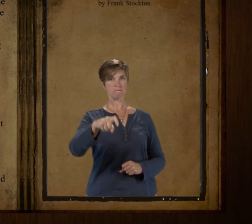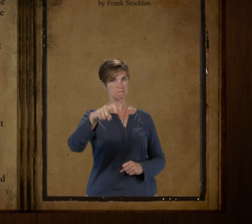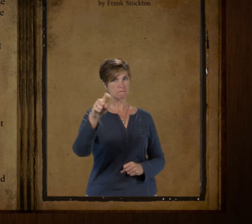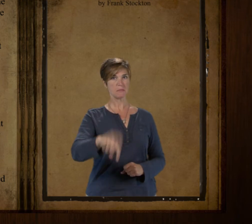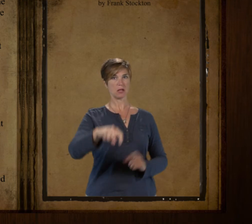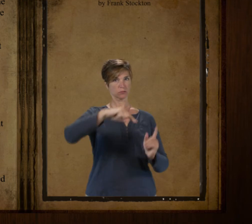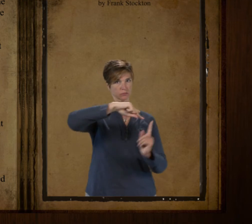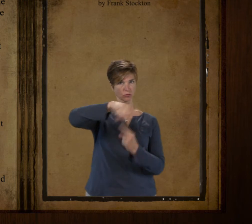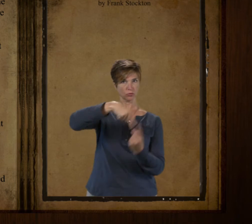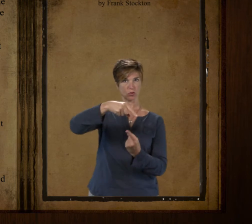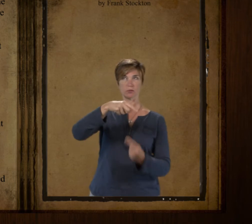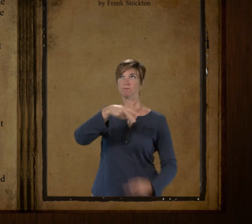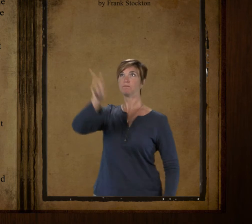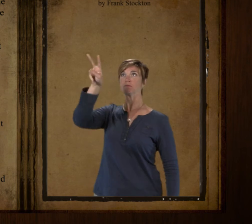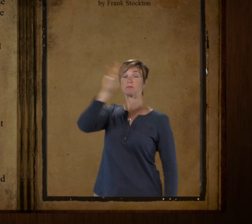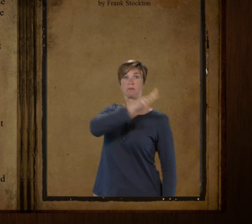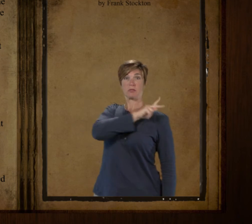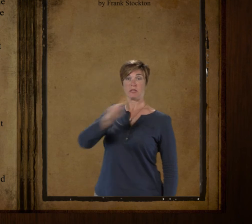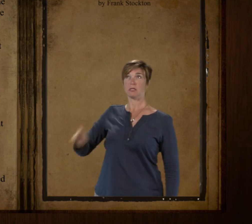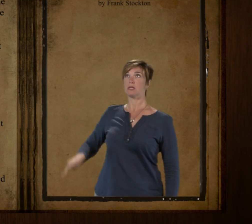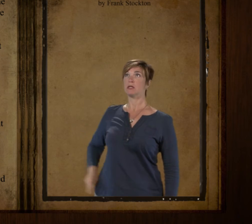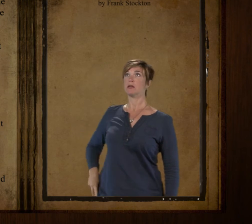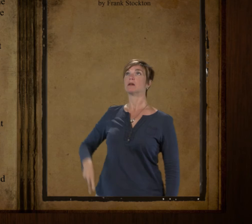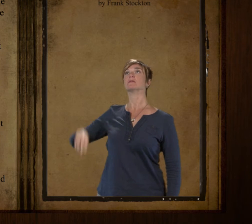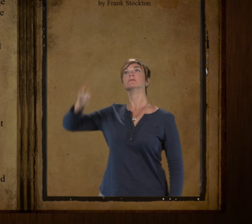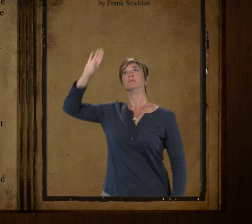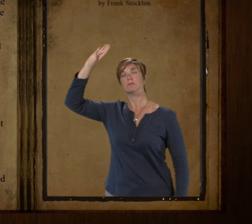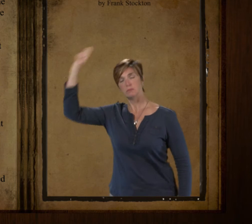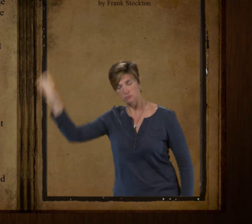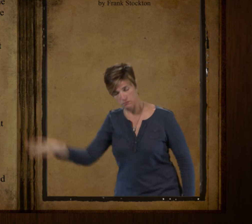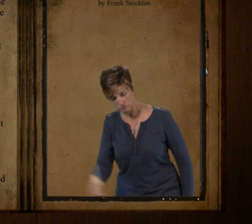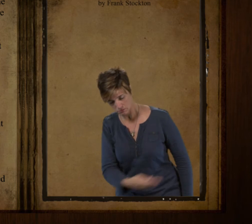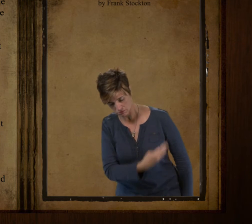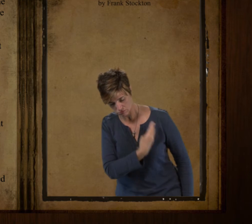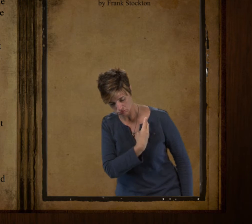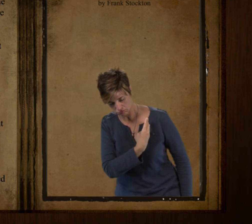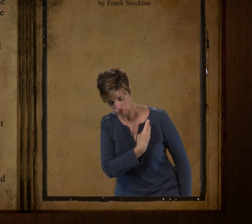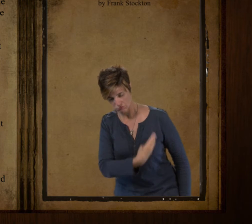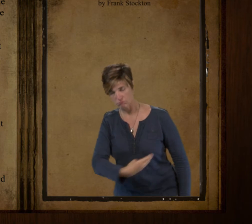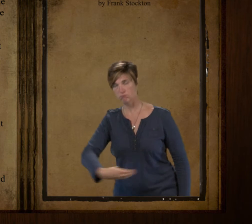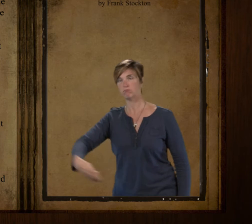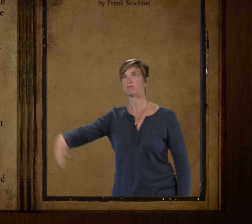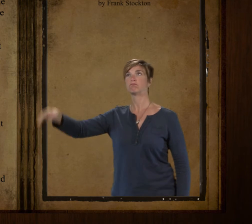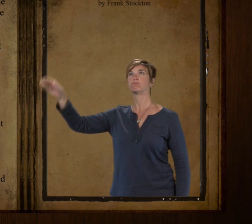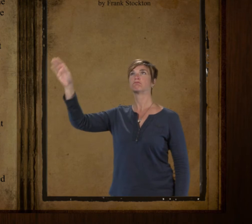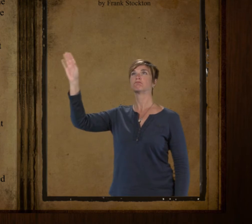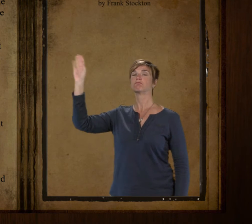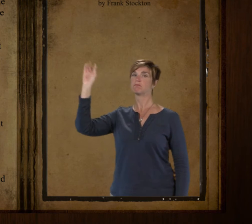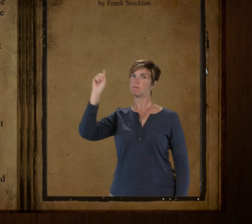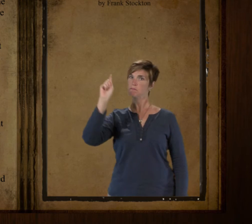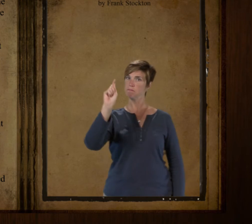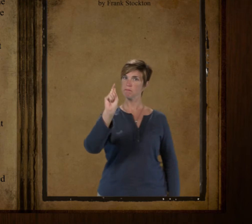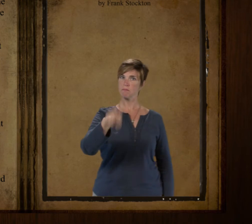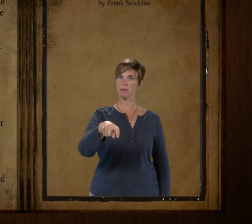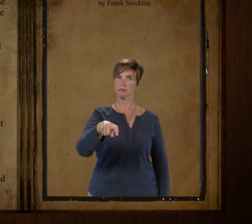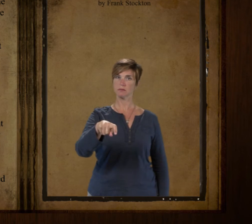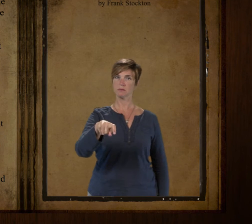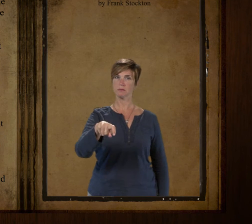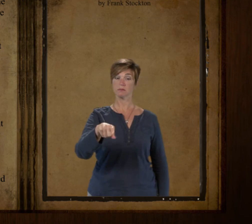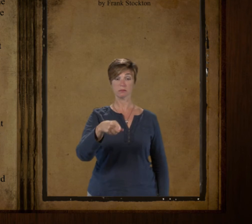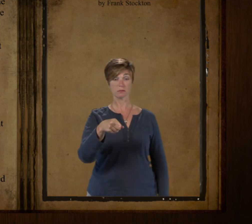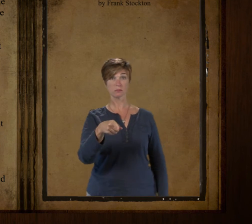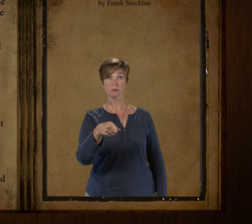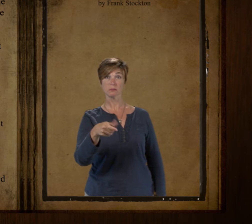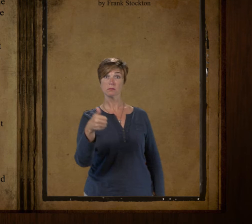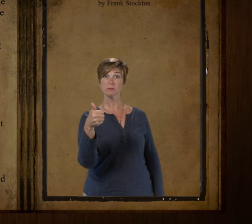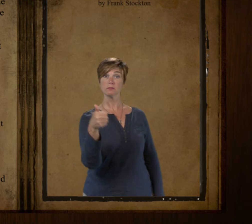king. But he did not think at all of that royal personage. His eyes were fixed